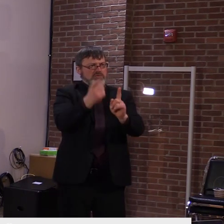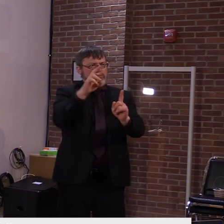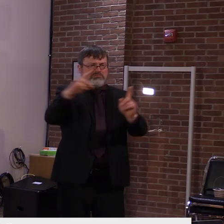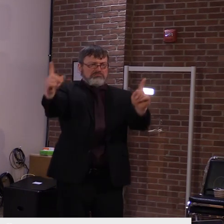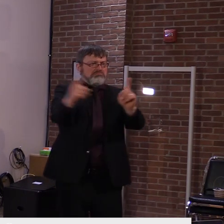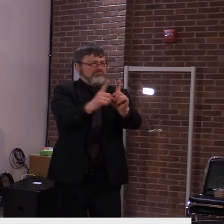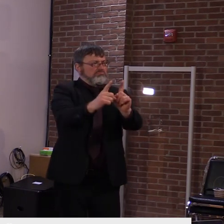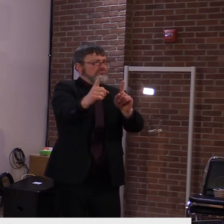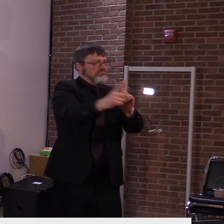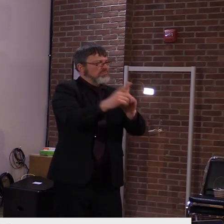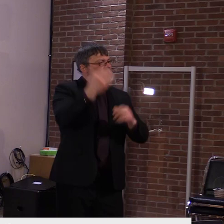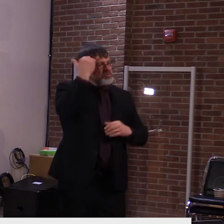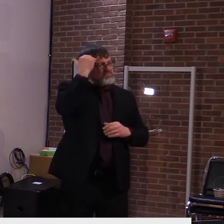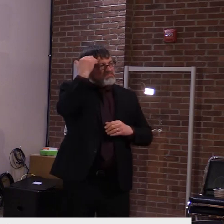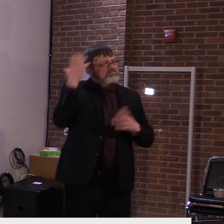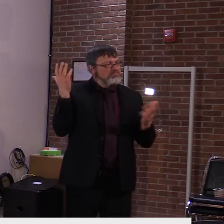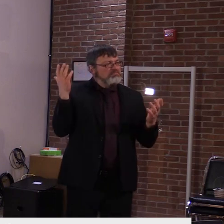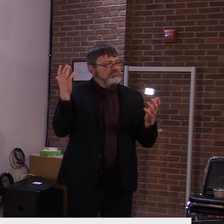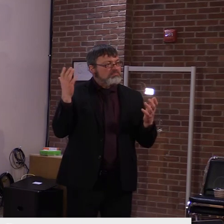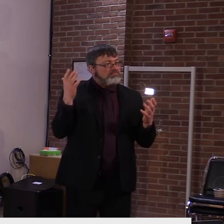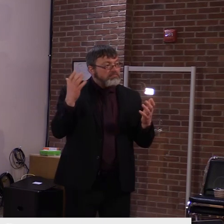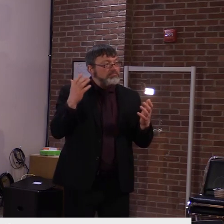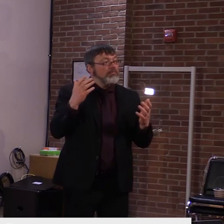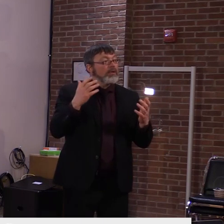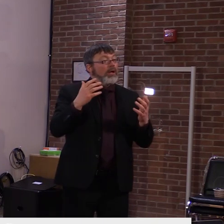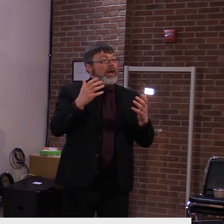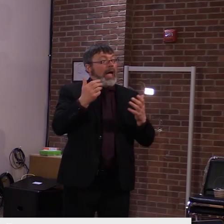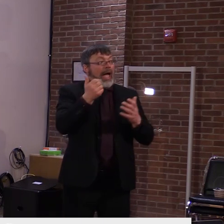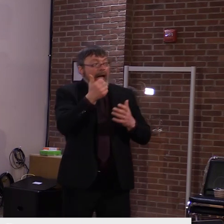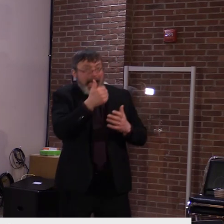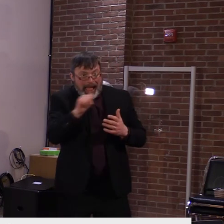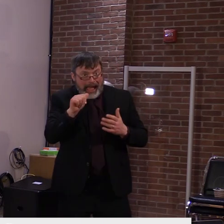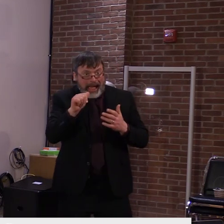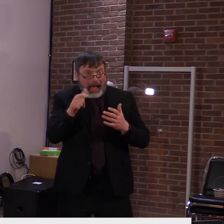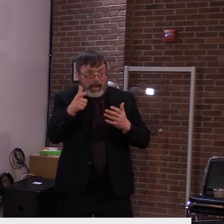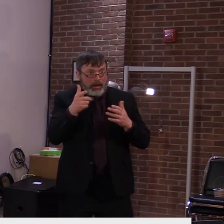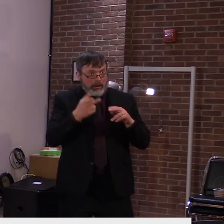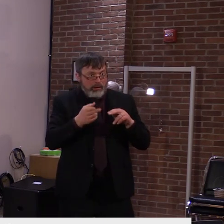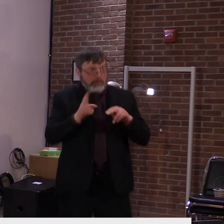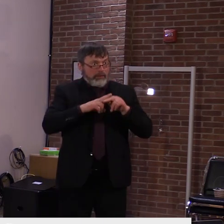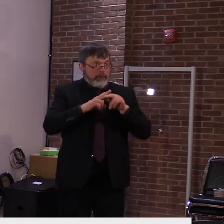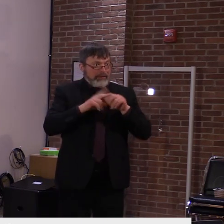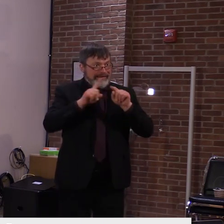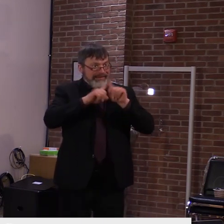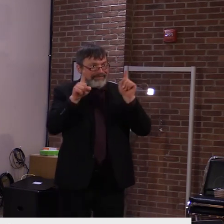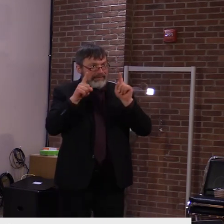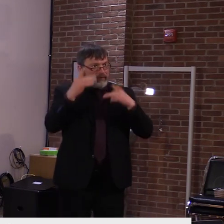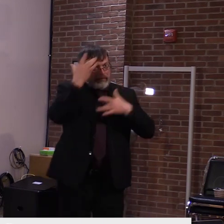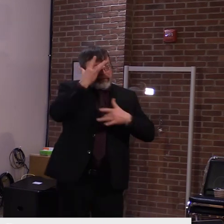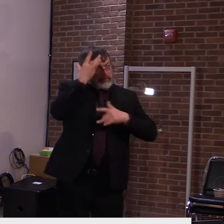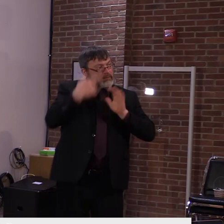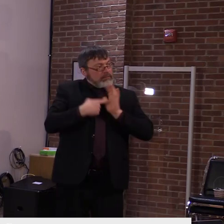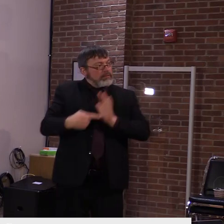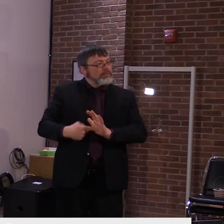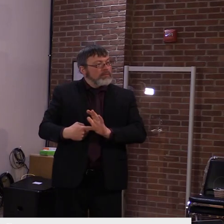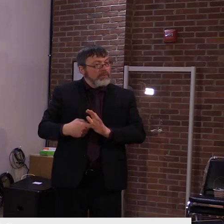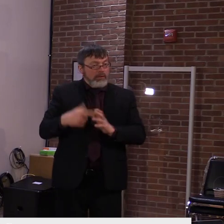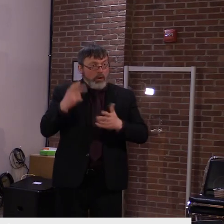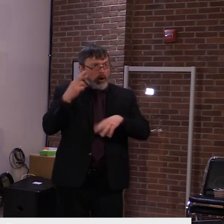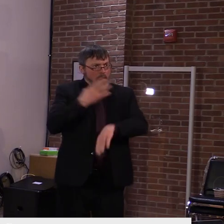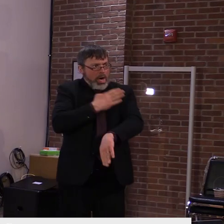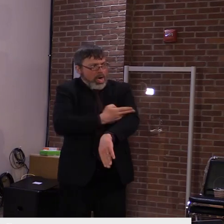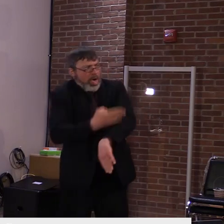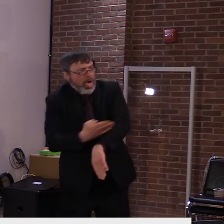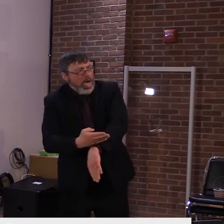complaints and new symptoms that develop that become of concern, they would qualify potentially for hospitalization. But